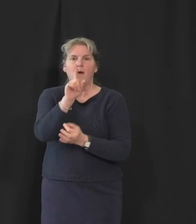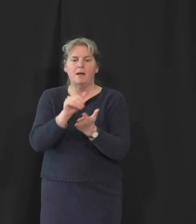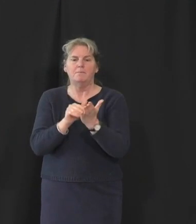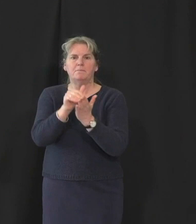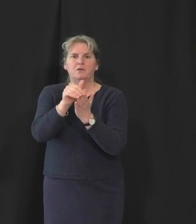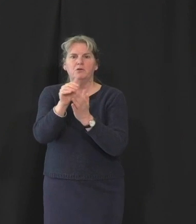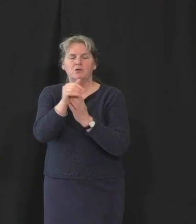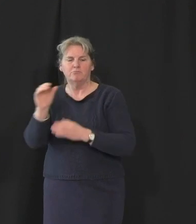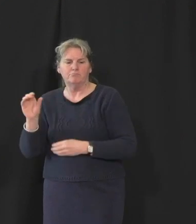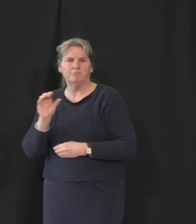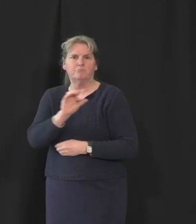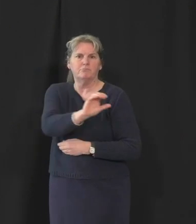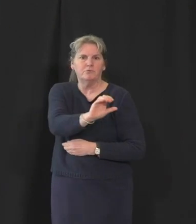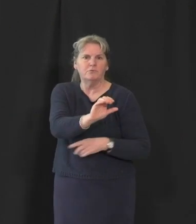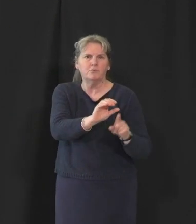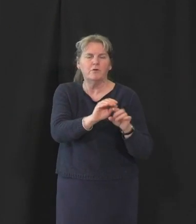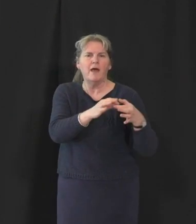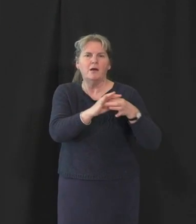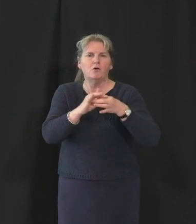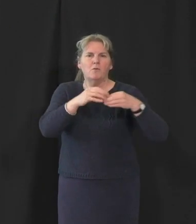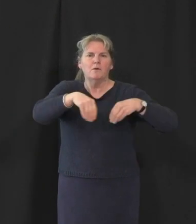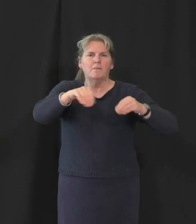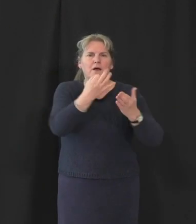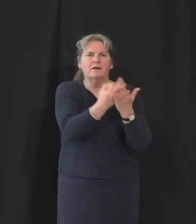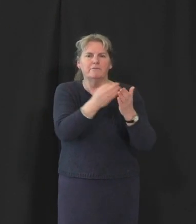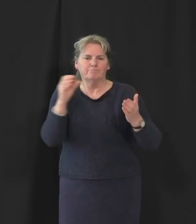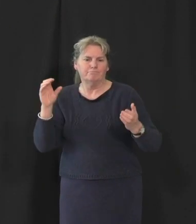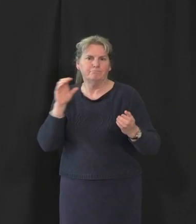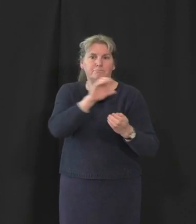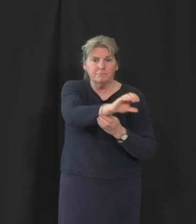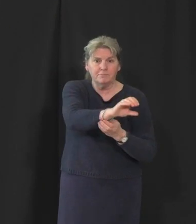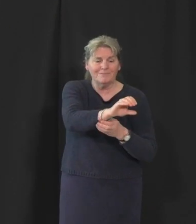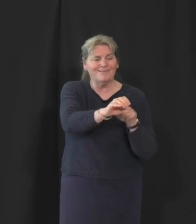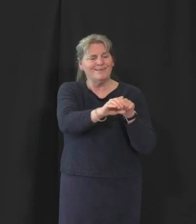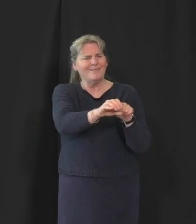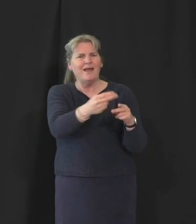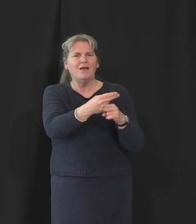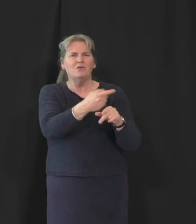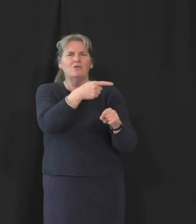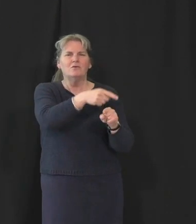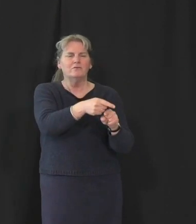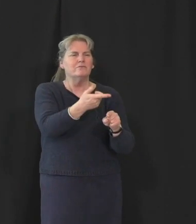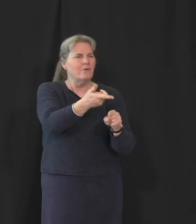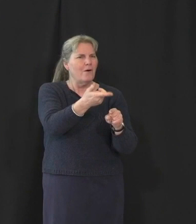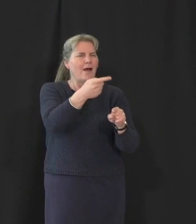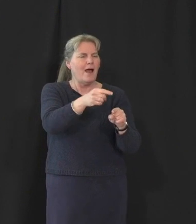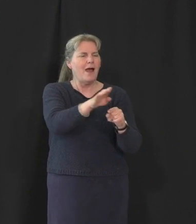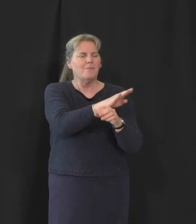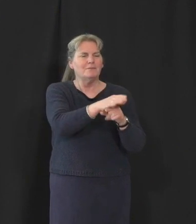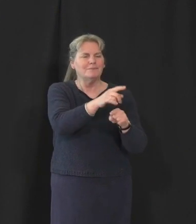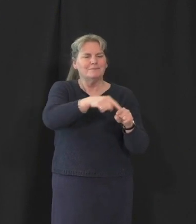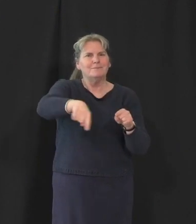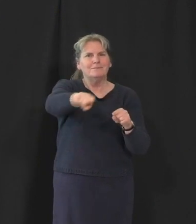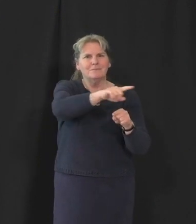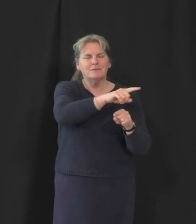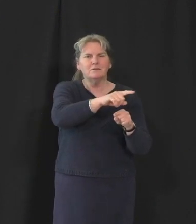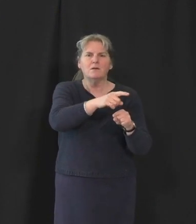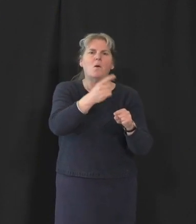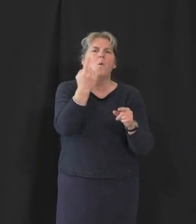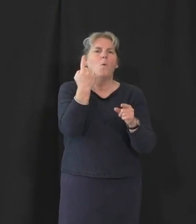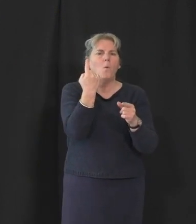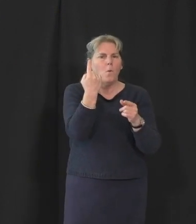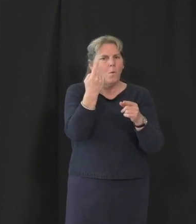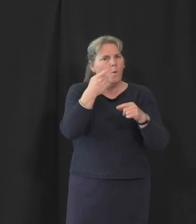increase to the Tourism Cooperative Marketing Fund. This will be used to respond to industry's needs when the time is